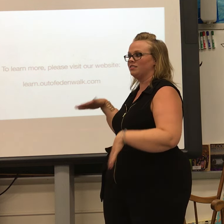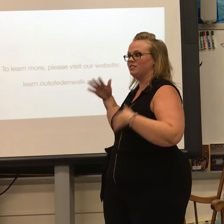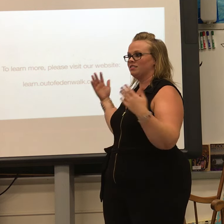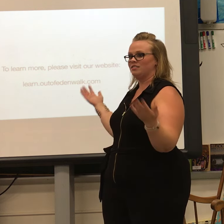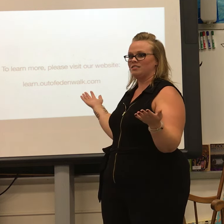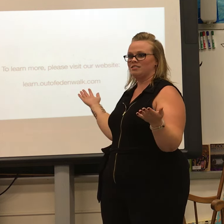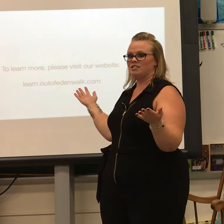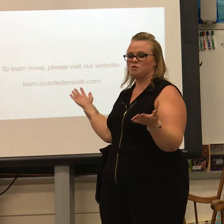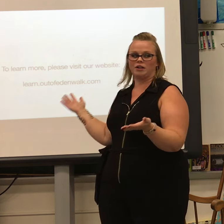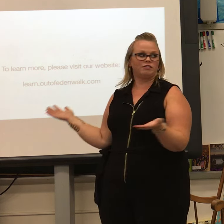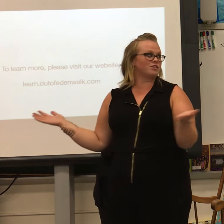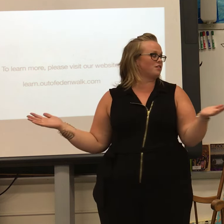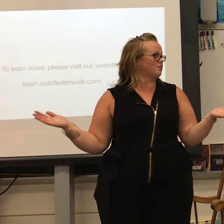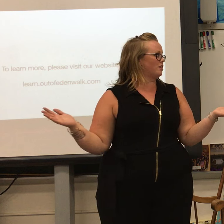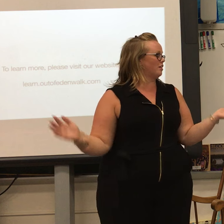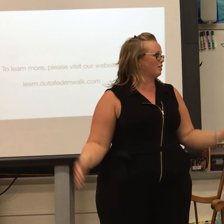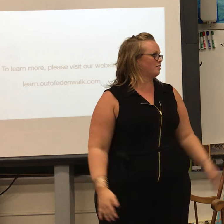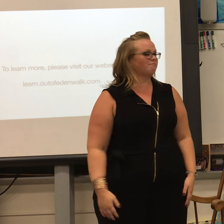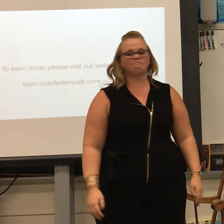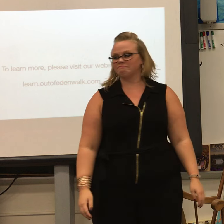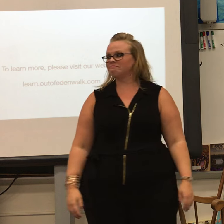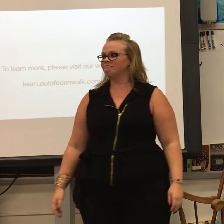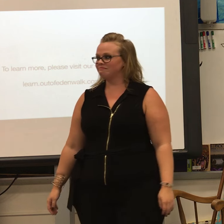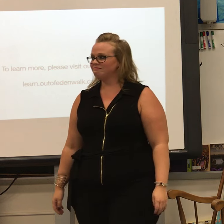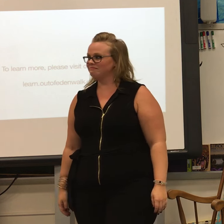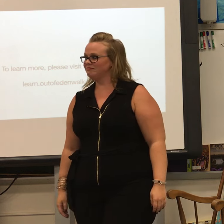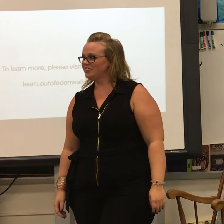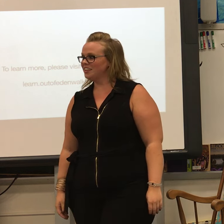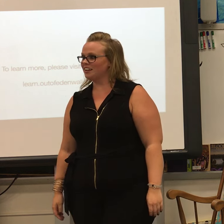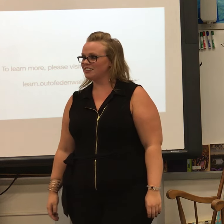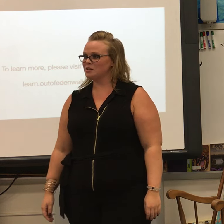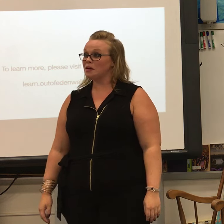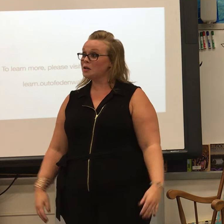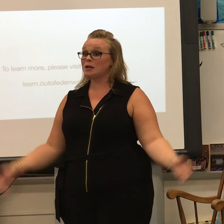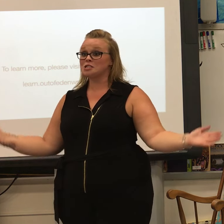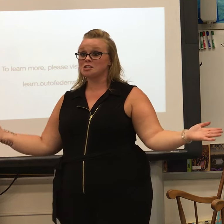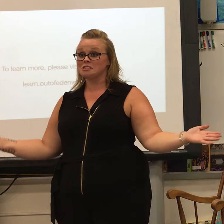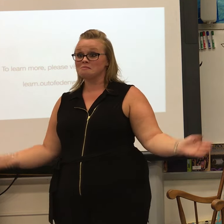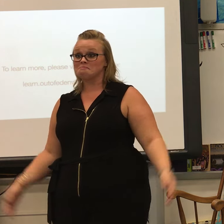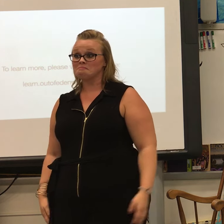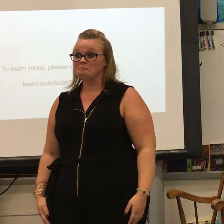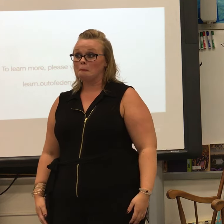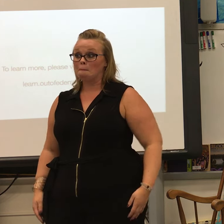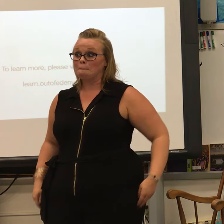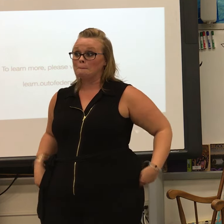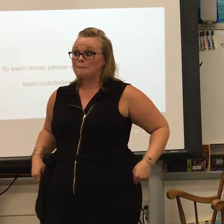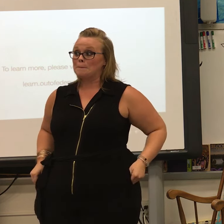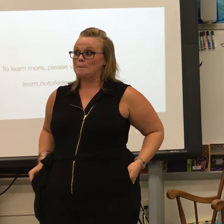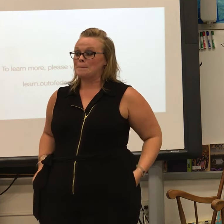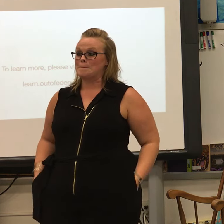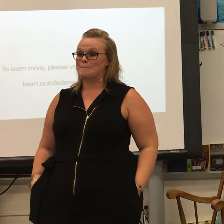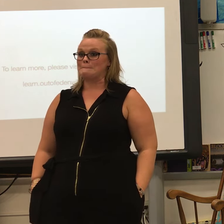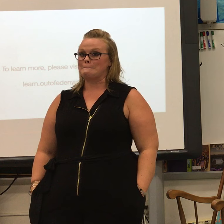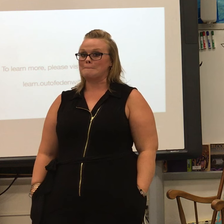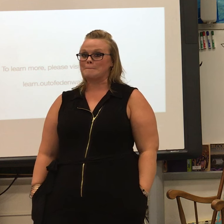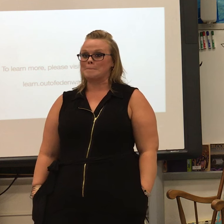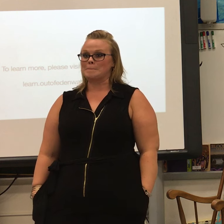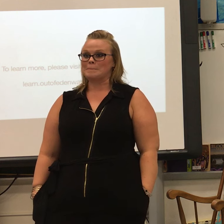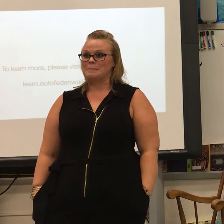our 21st century. Yeah. So any questions?